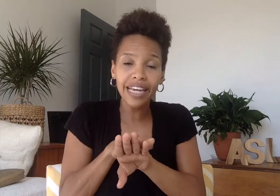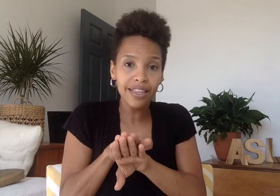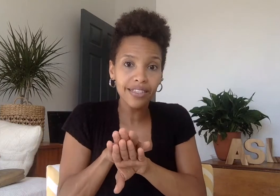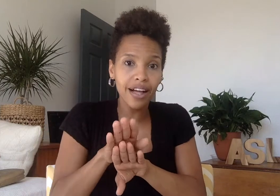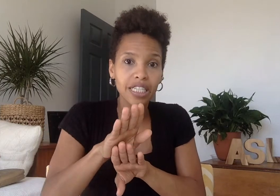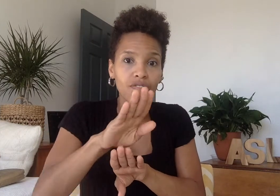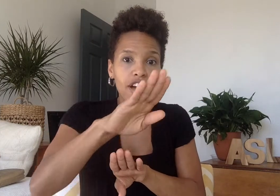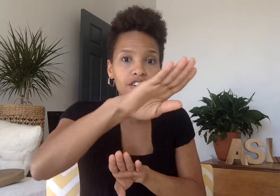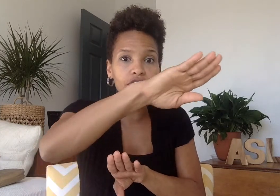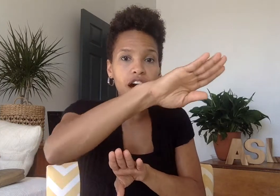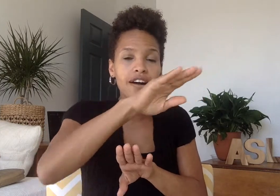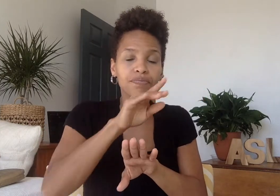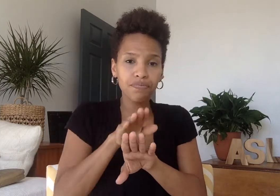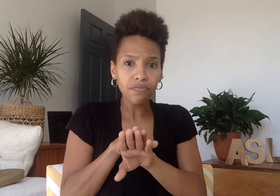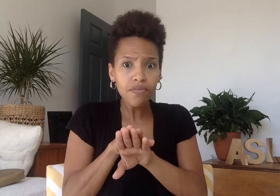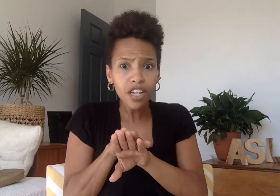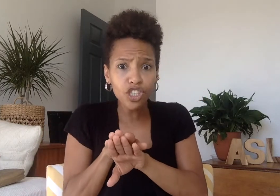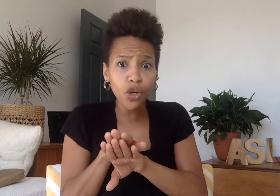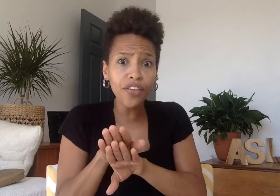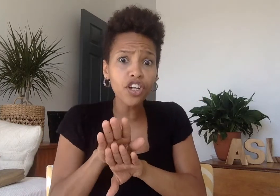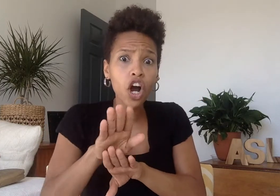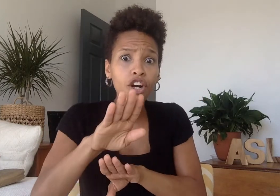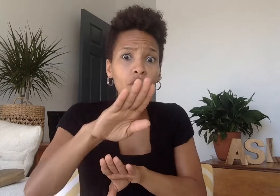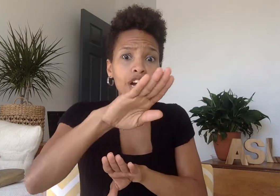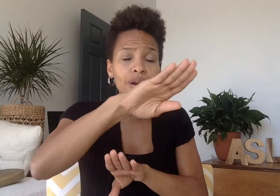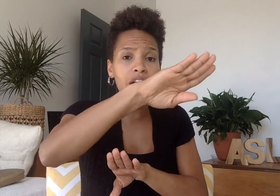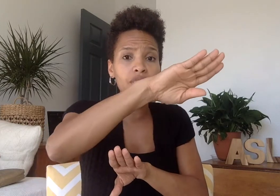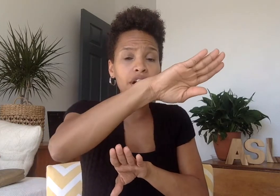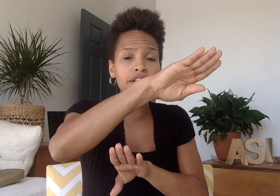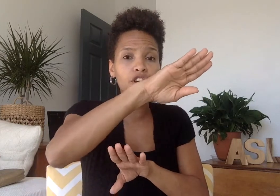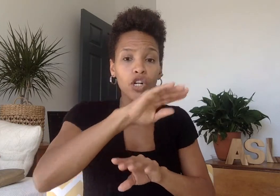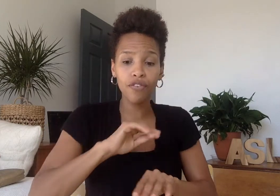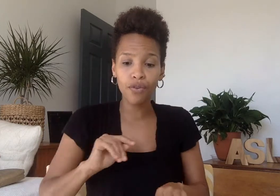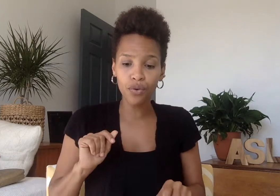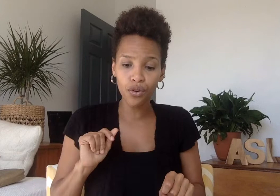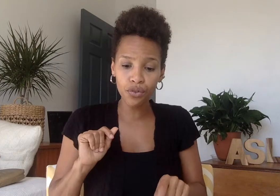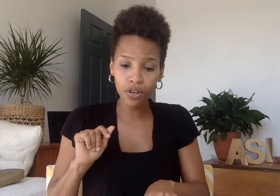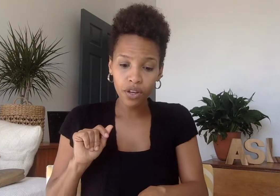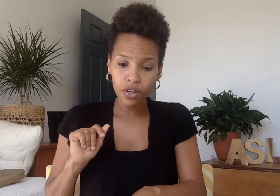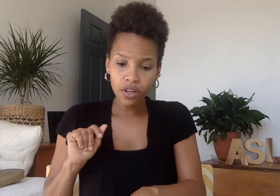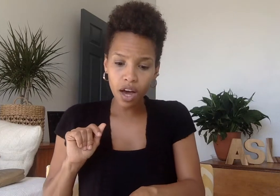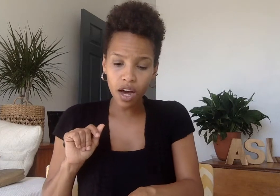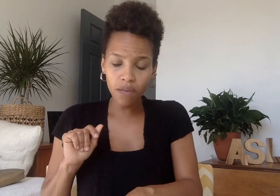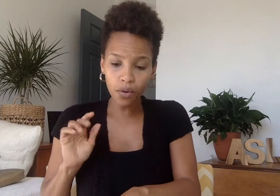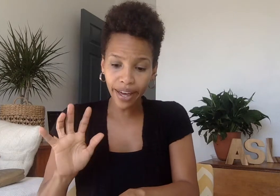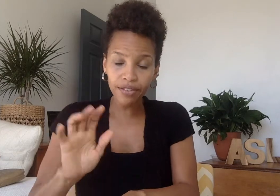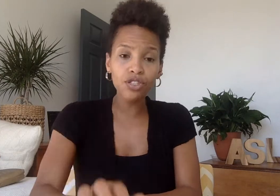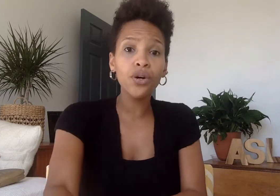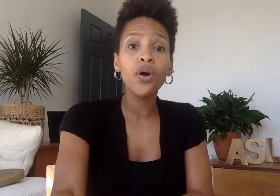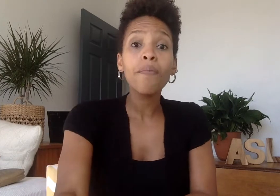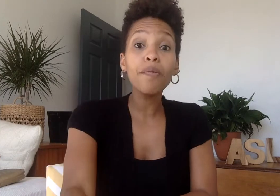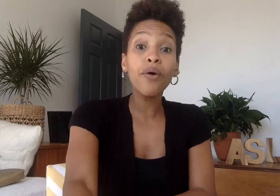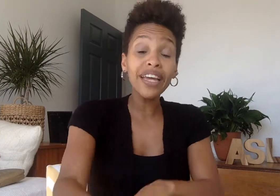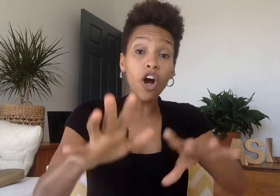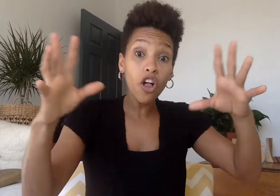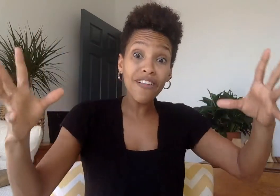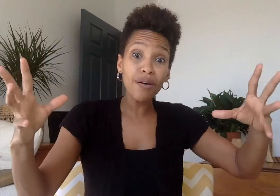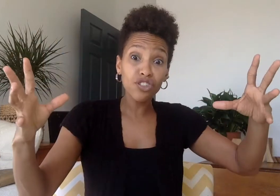this classifier a lot, showing the car going around the curve of the road. Okay, so my point in all of that was just to